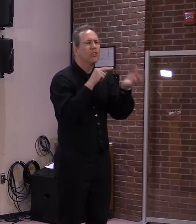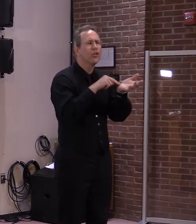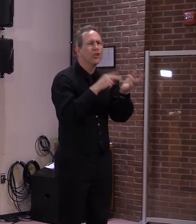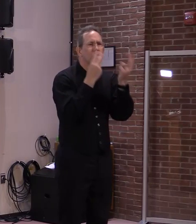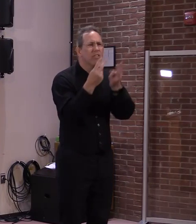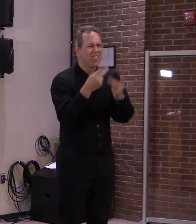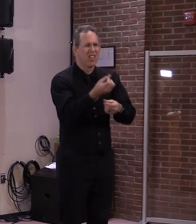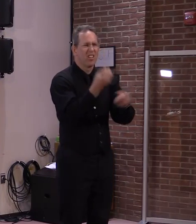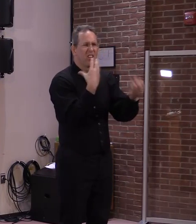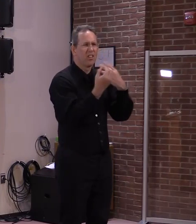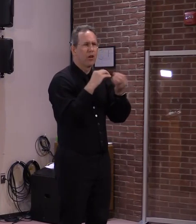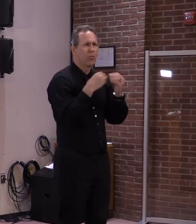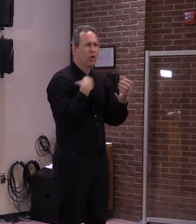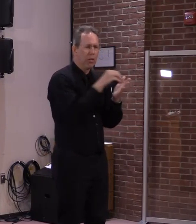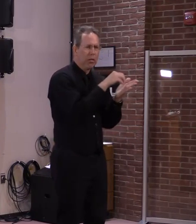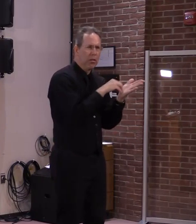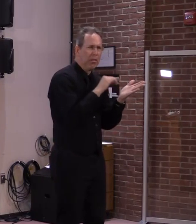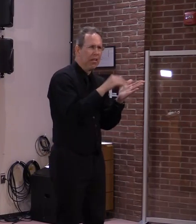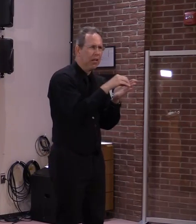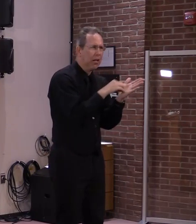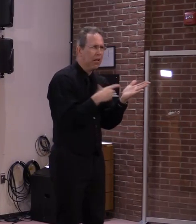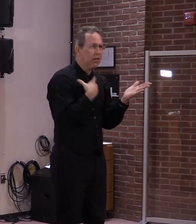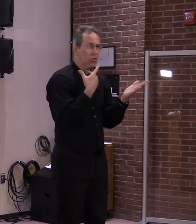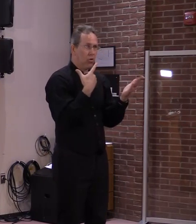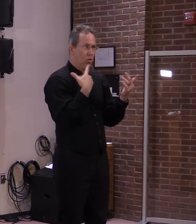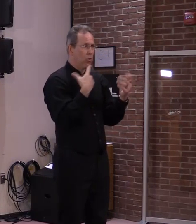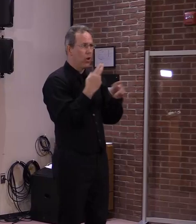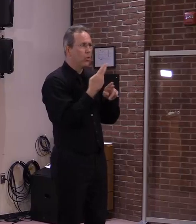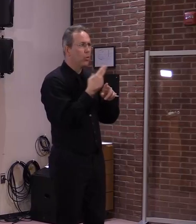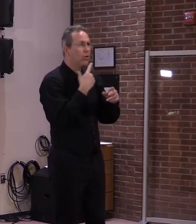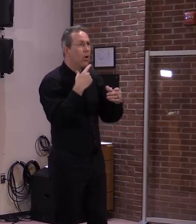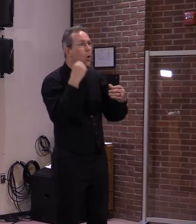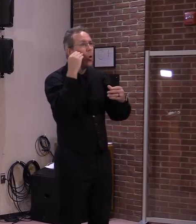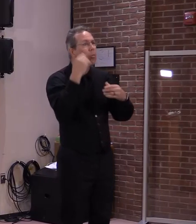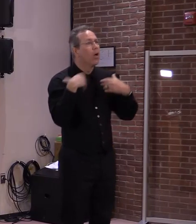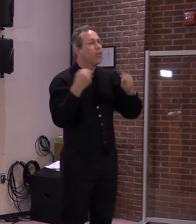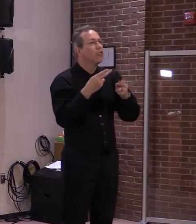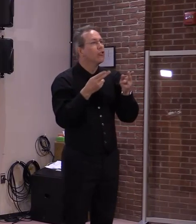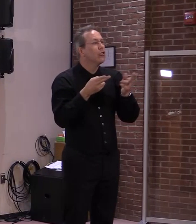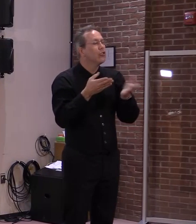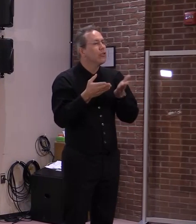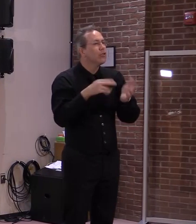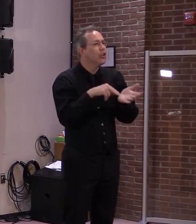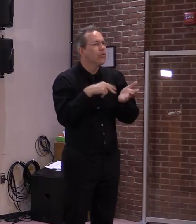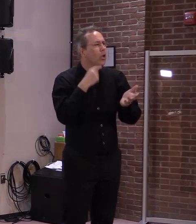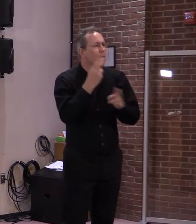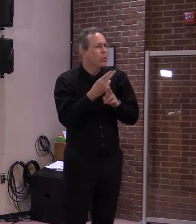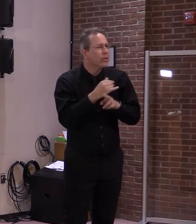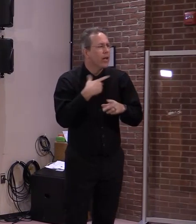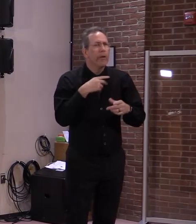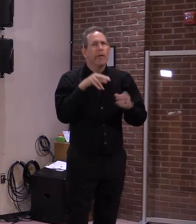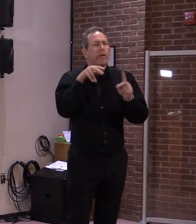with home health, we sort of combed hospitals and primary care